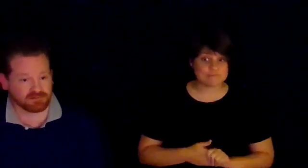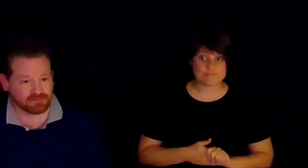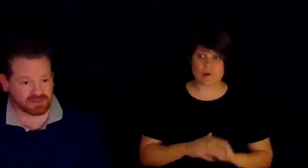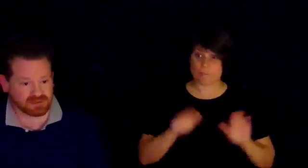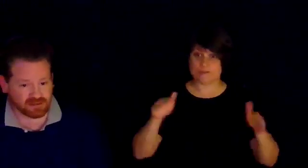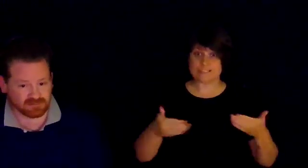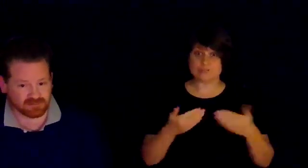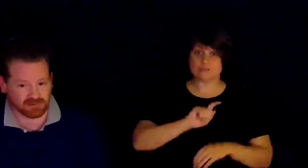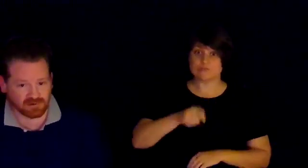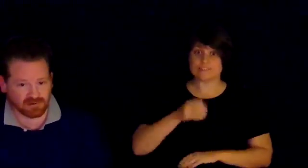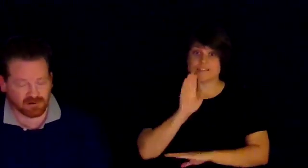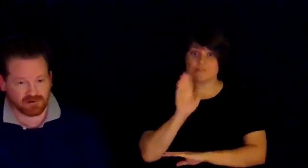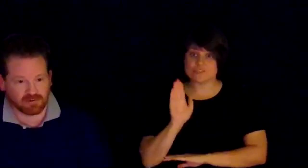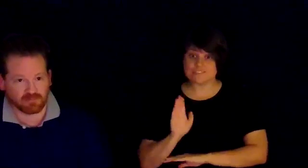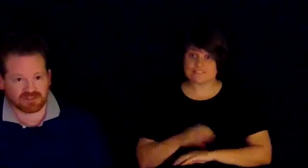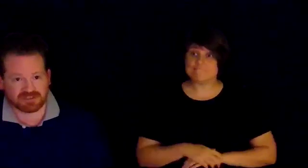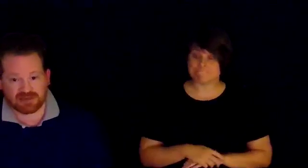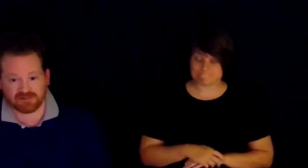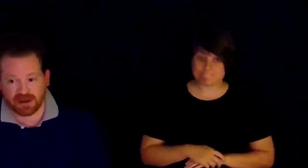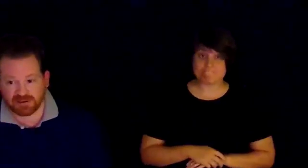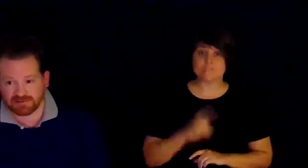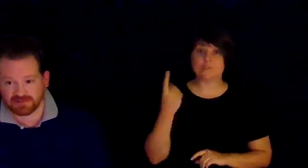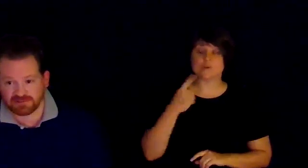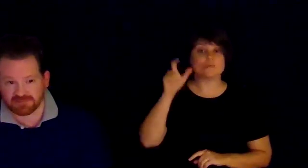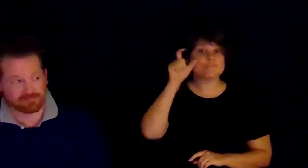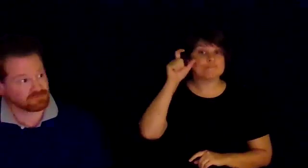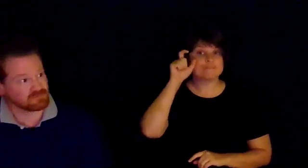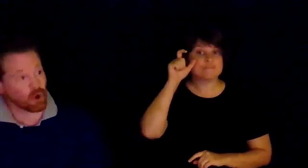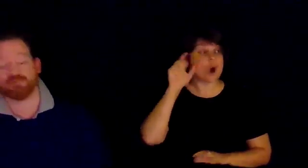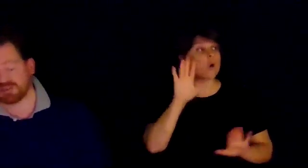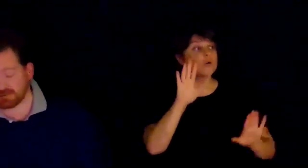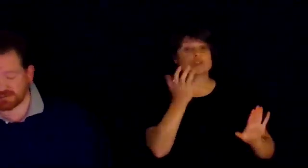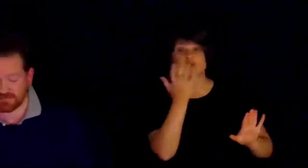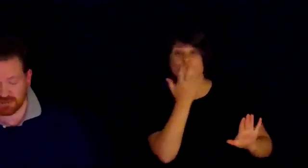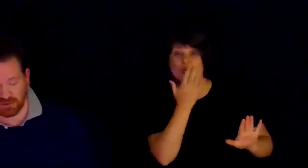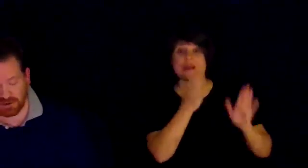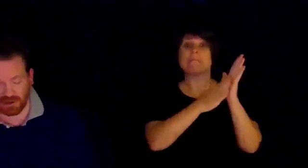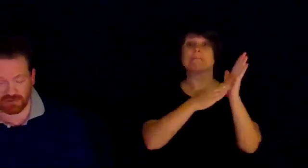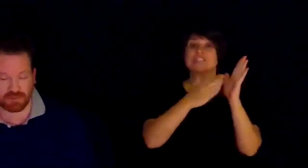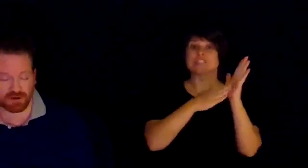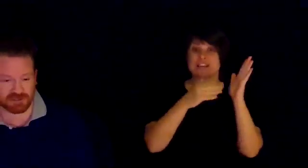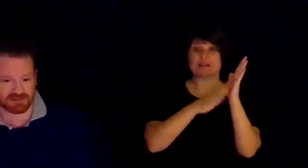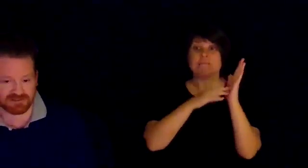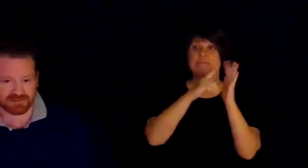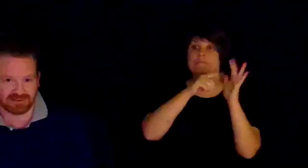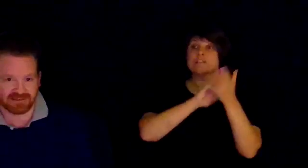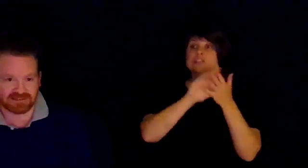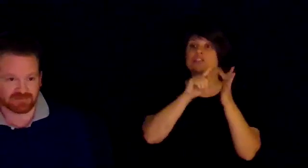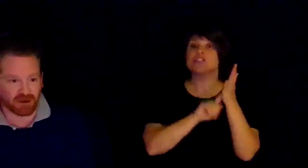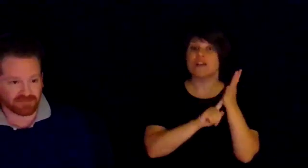next presenter, which is David Murray. Michelle. Or Michelle Stevens, sorry, I do